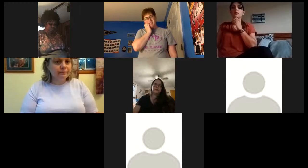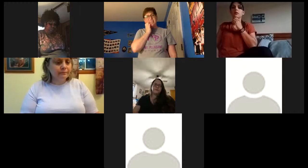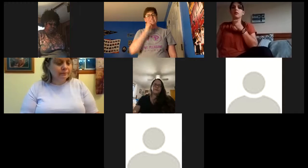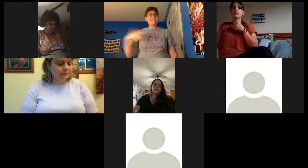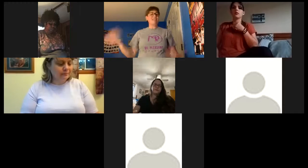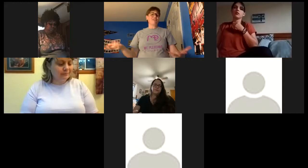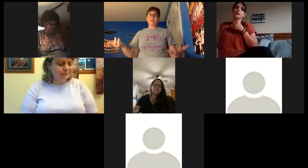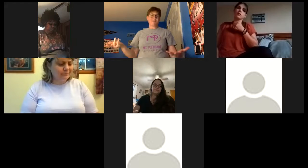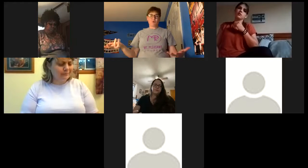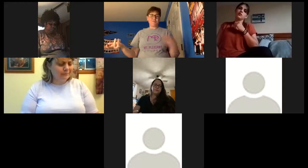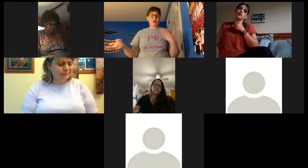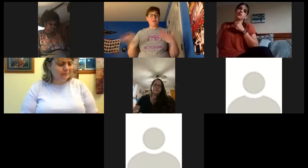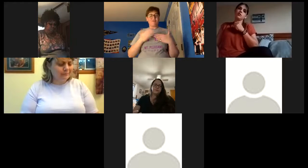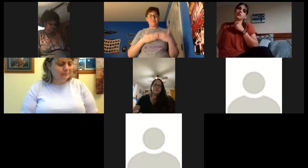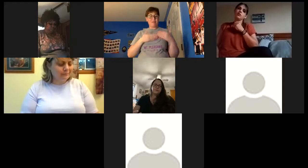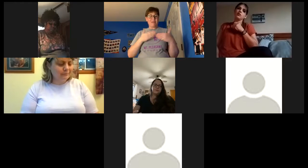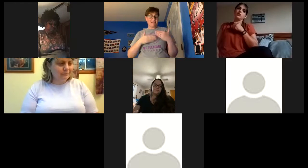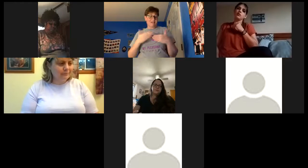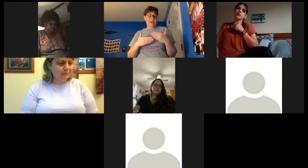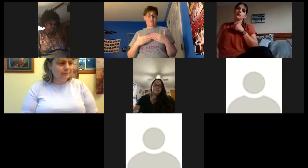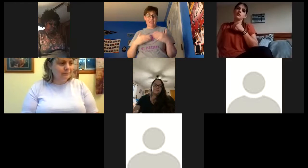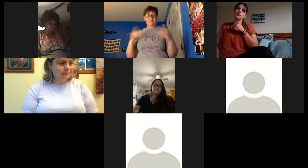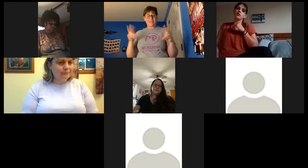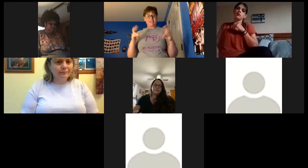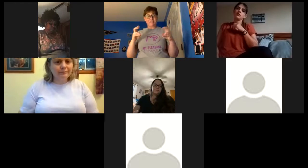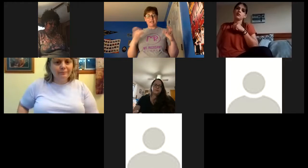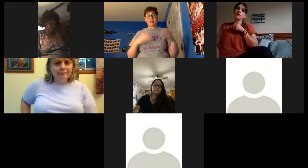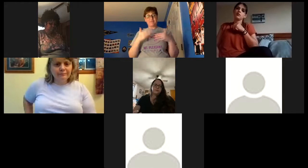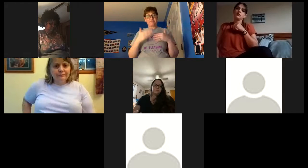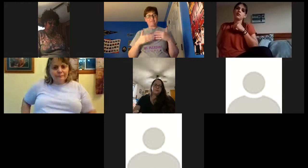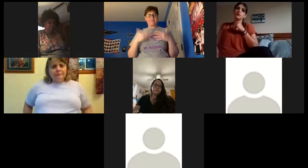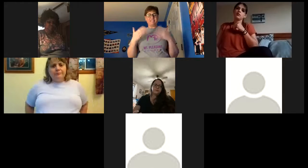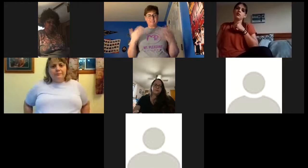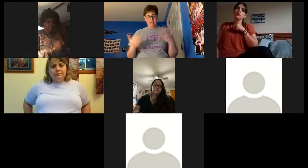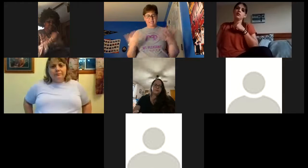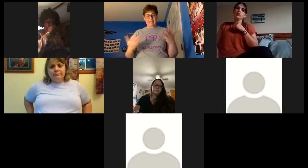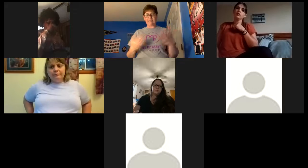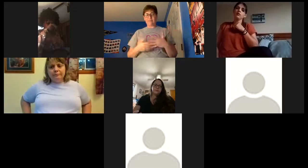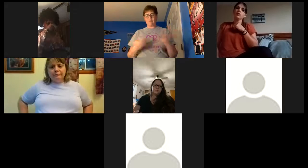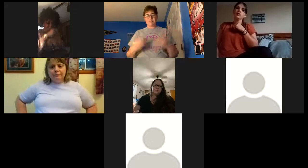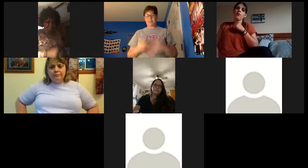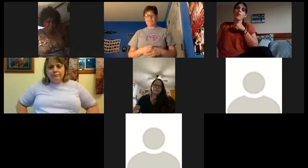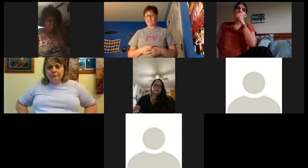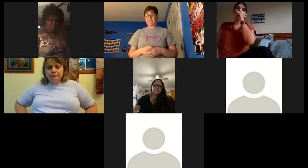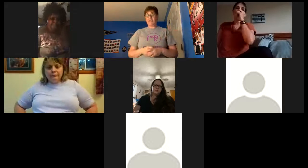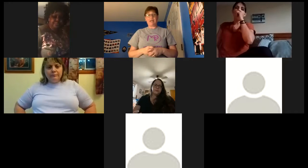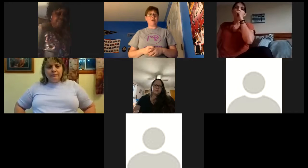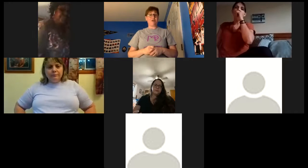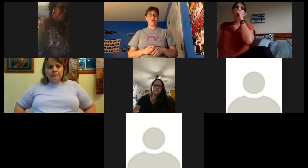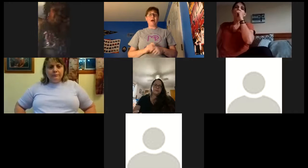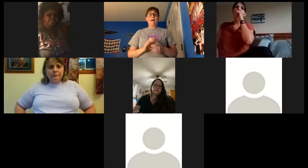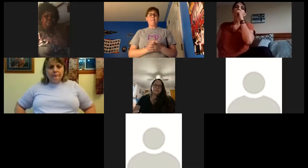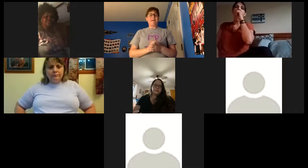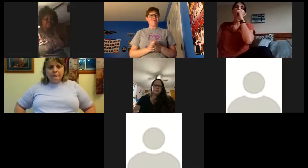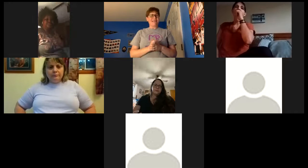I guess I needed to look up the word motive. Maybe it does have a feeling type sense in one of the definitions of it. I don't